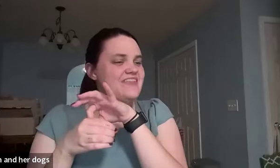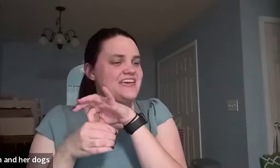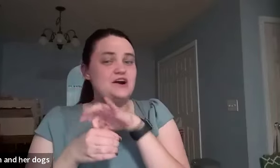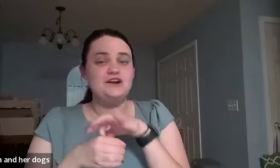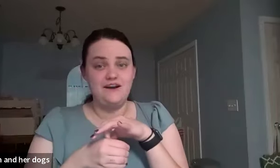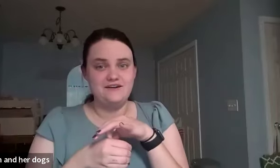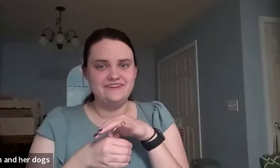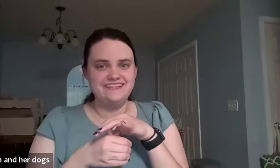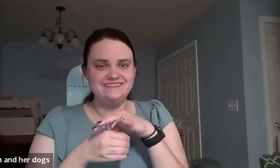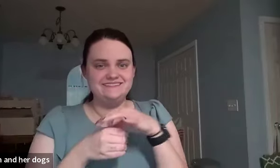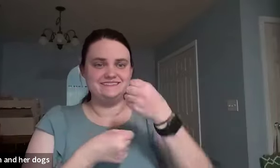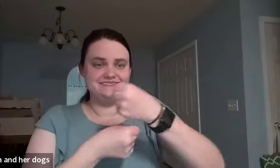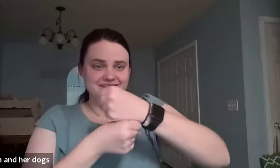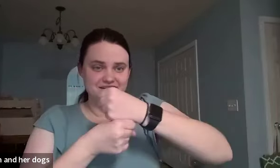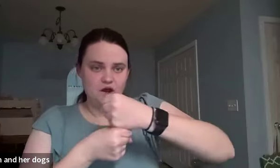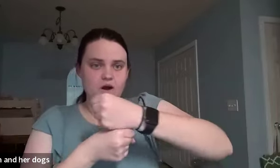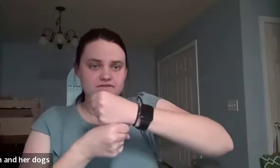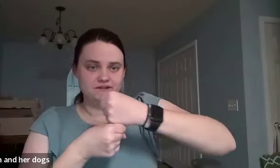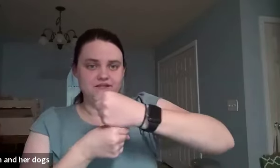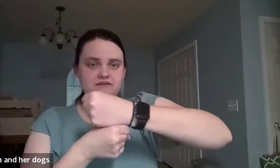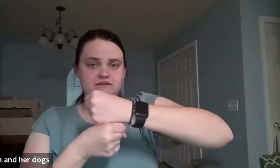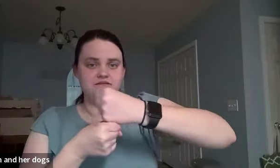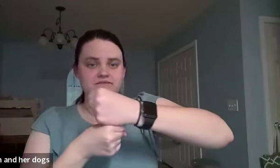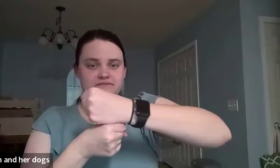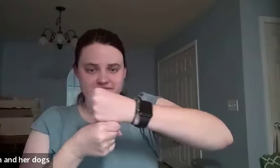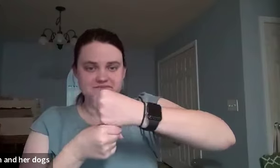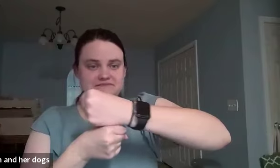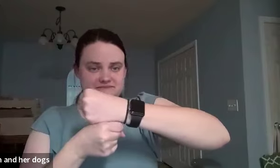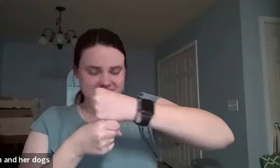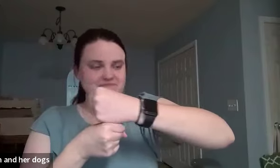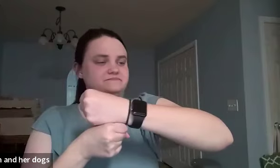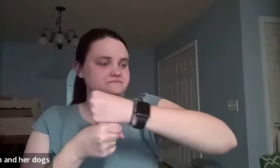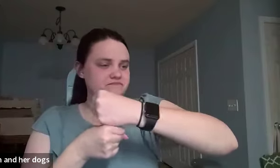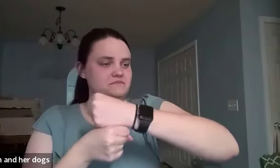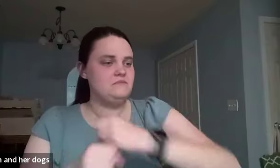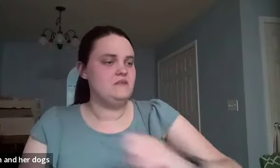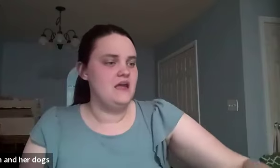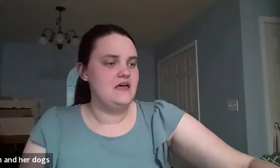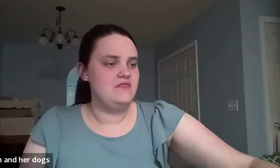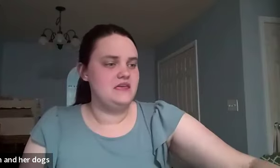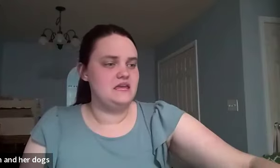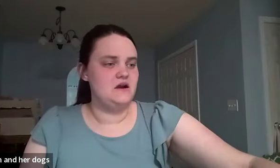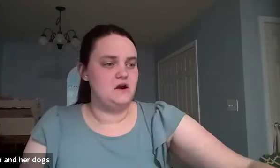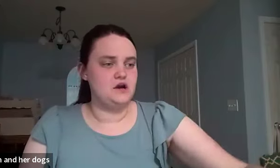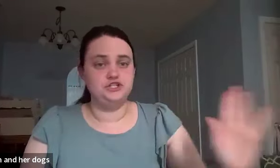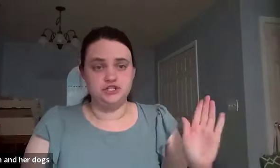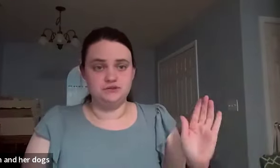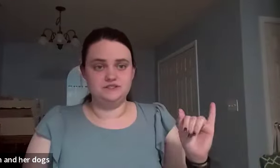And then our coffee, coffee. And then our